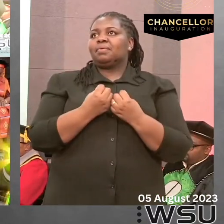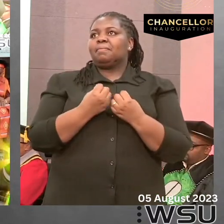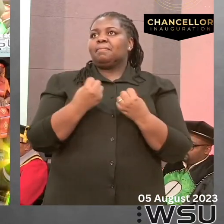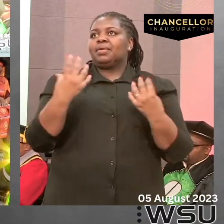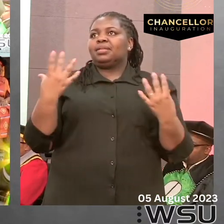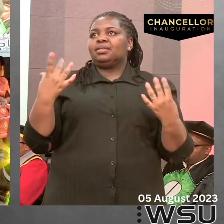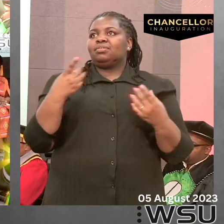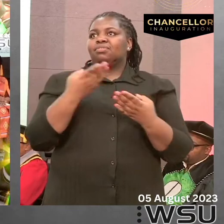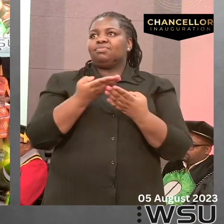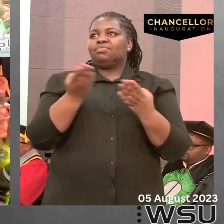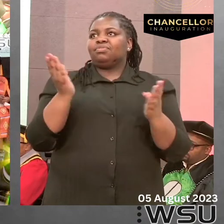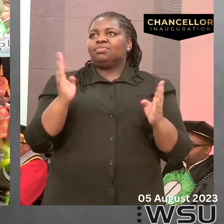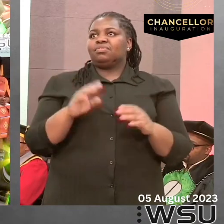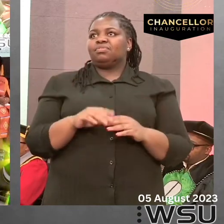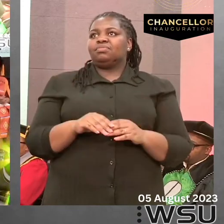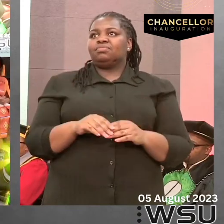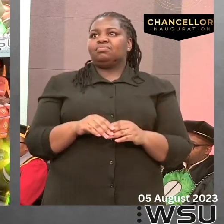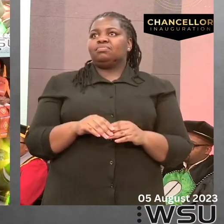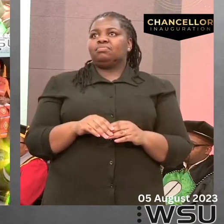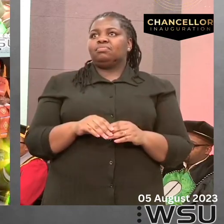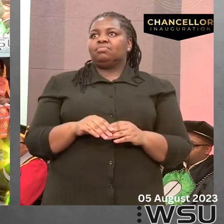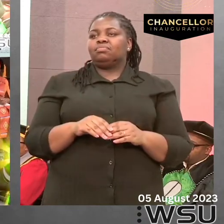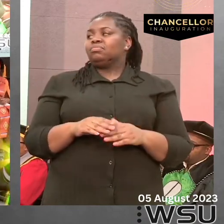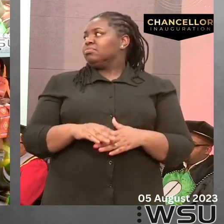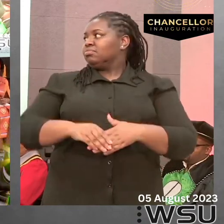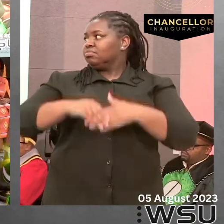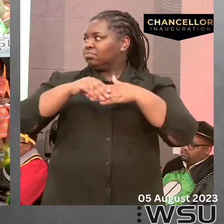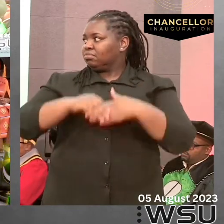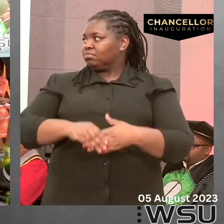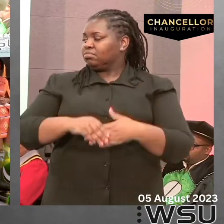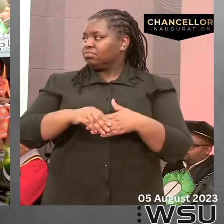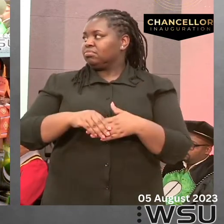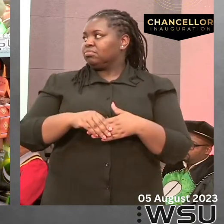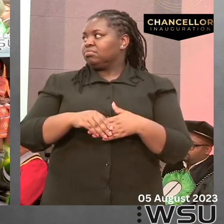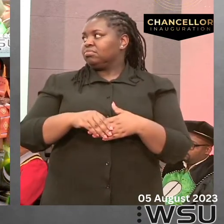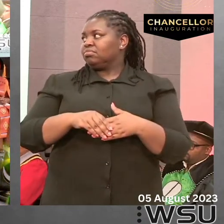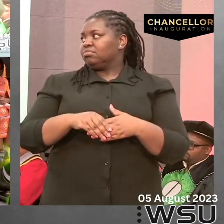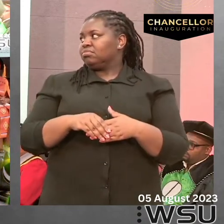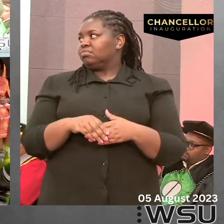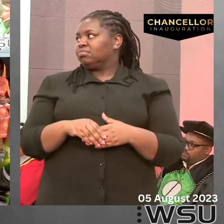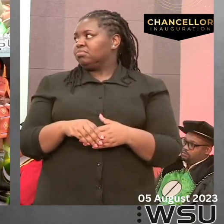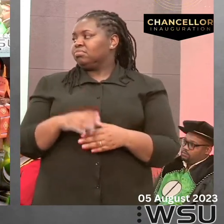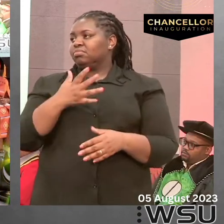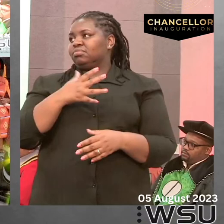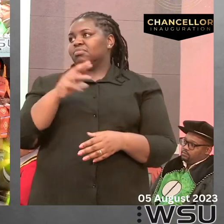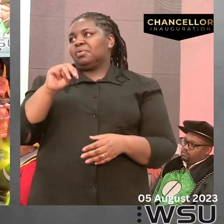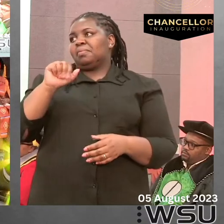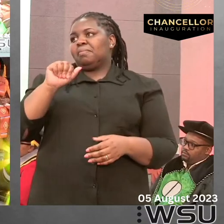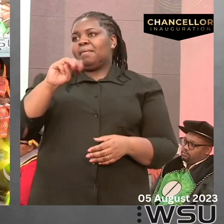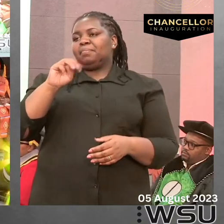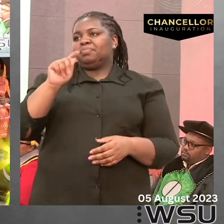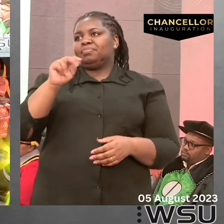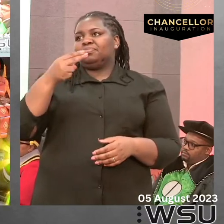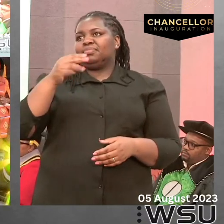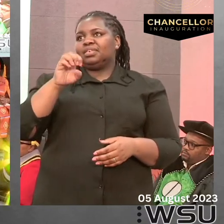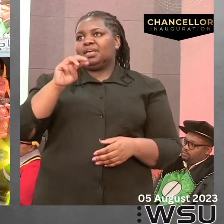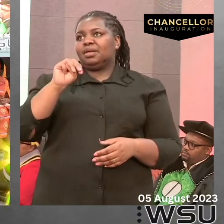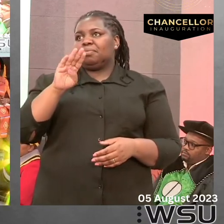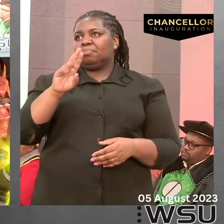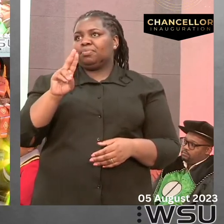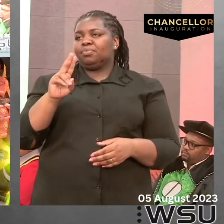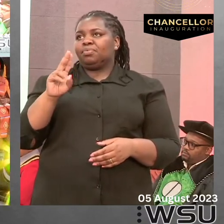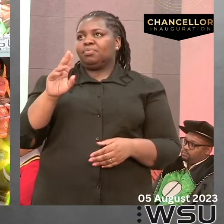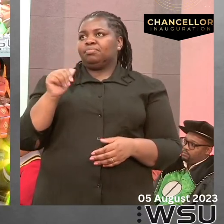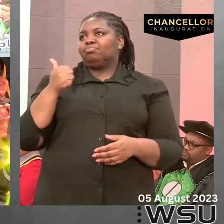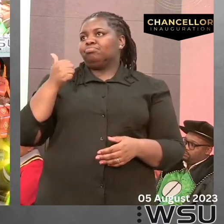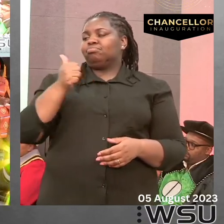you. Congratulations and best wishes, Mam Tembo. My best